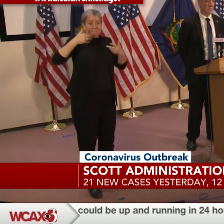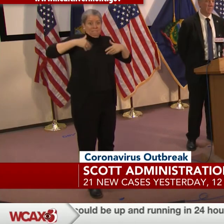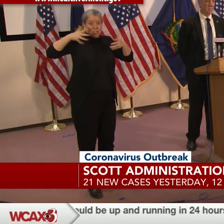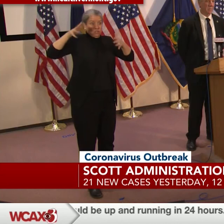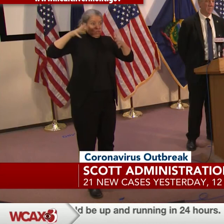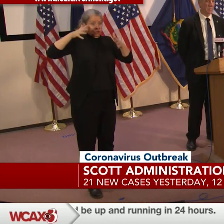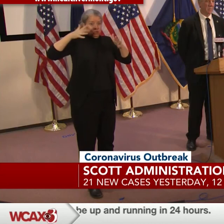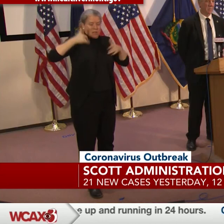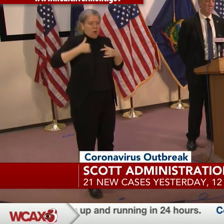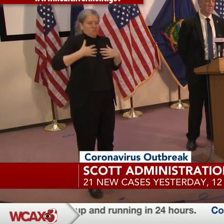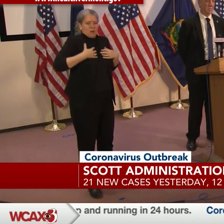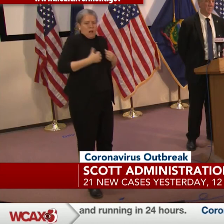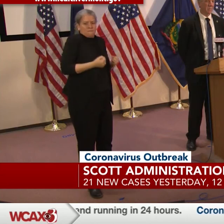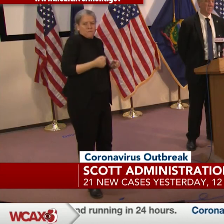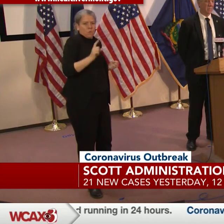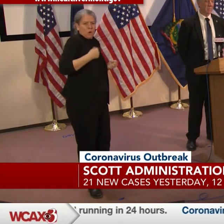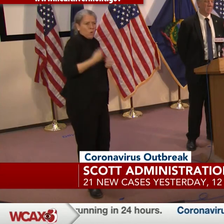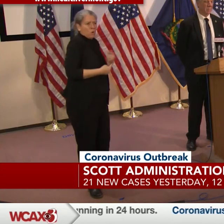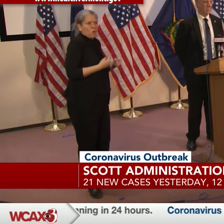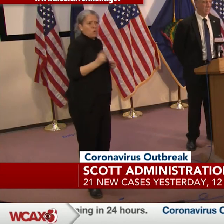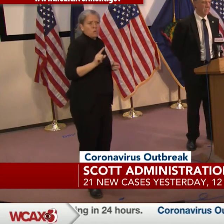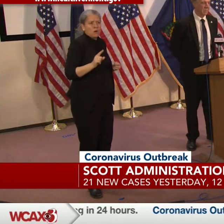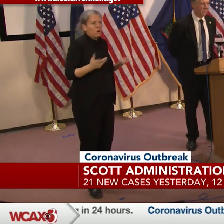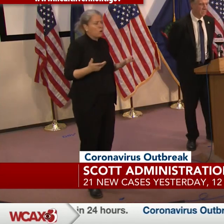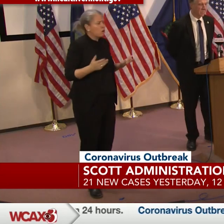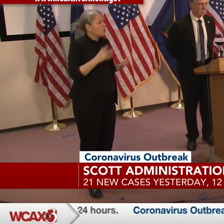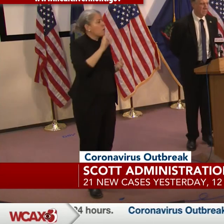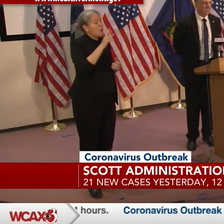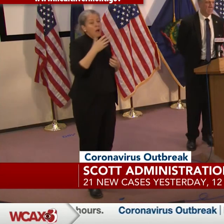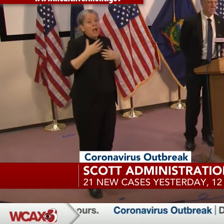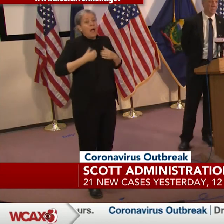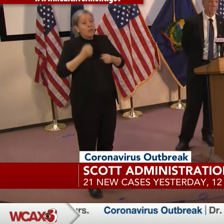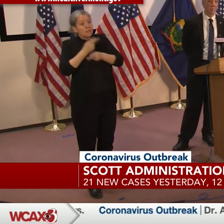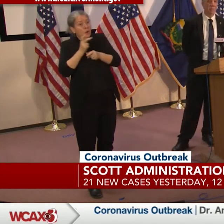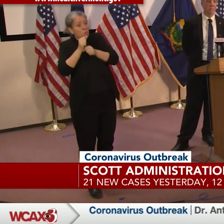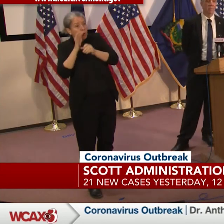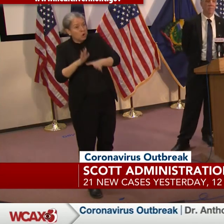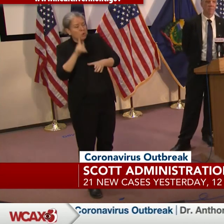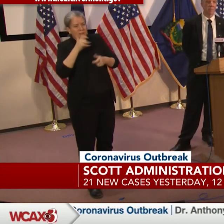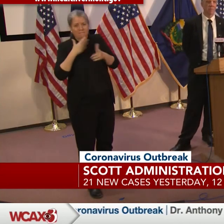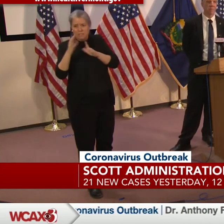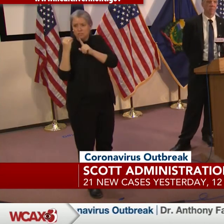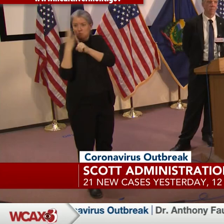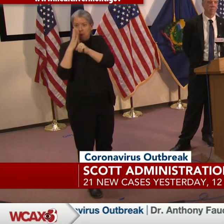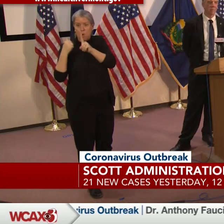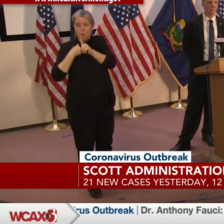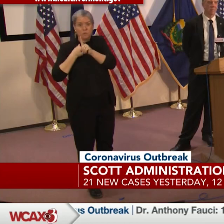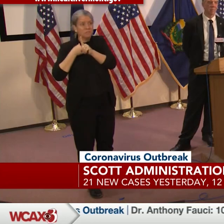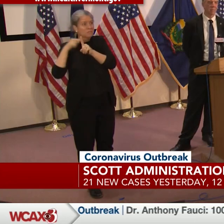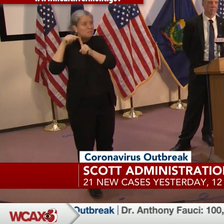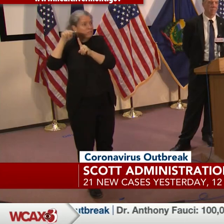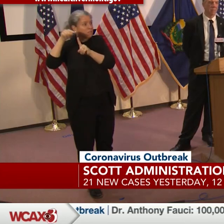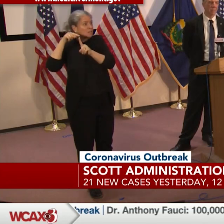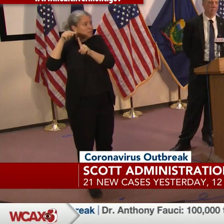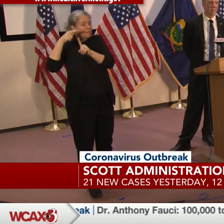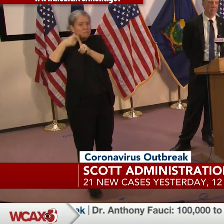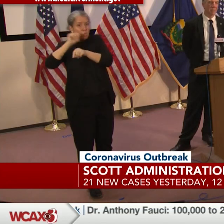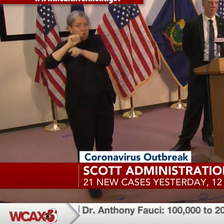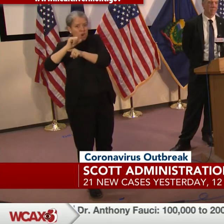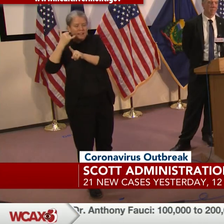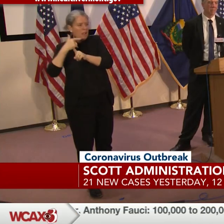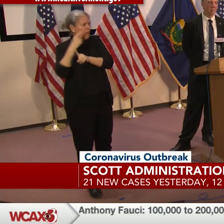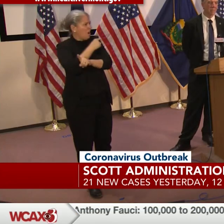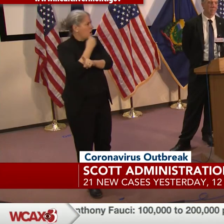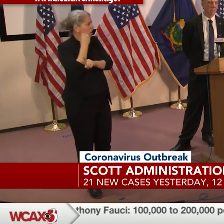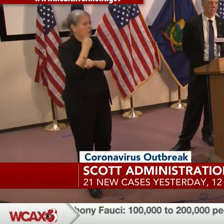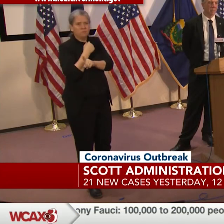COVID-19, plus COVID-19 exposed healthcare workers who do not want to return home to slow the